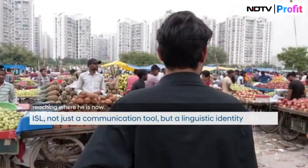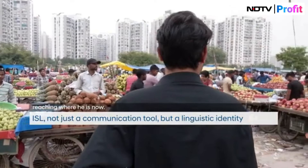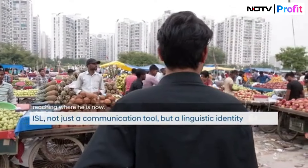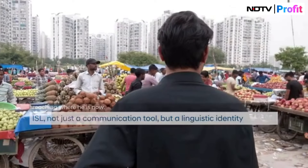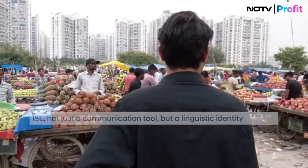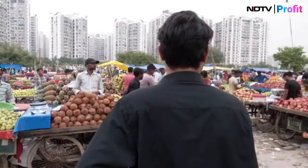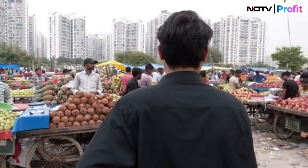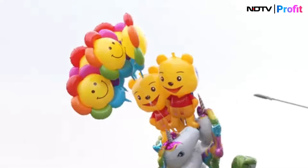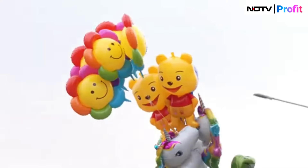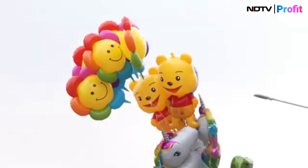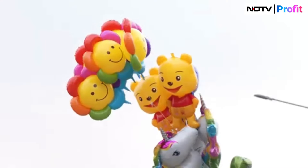now.